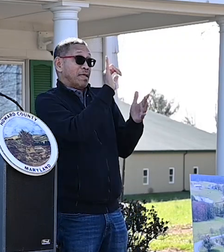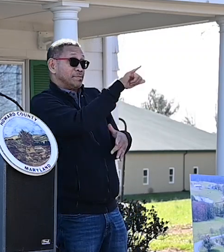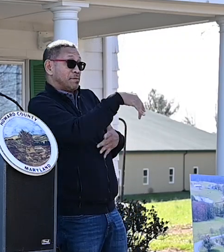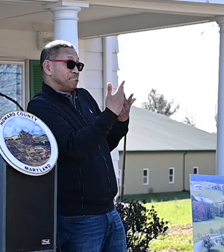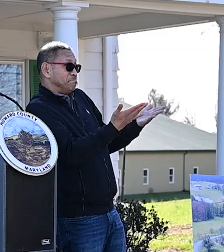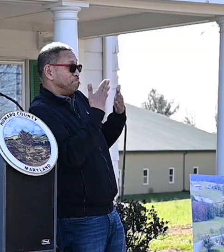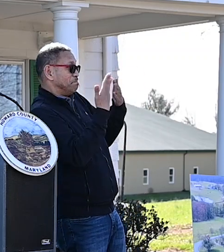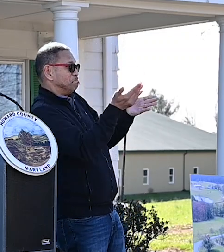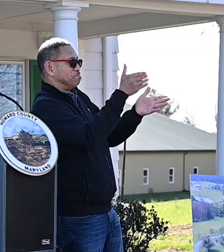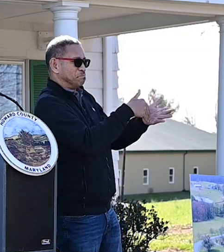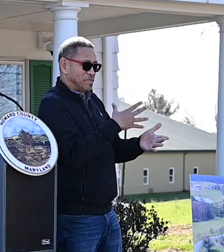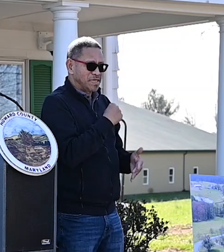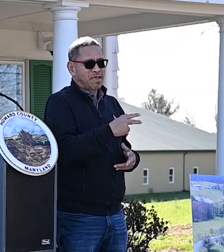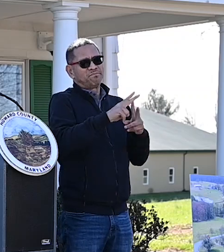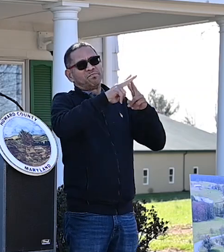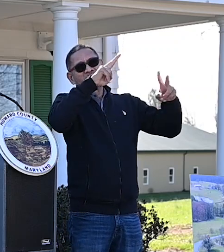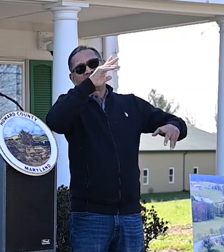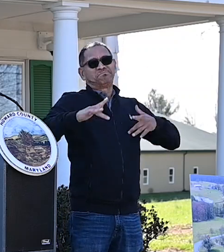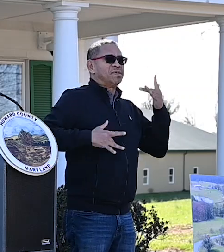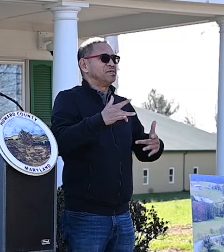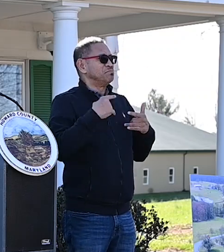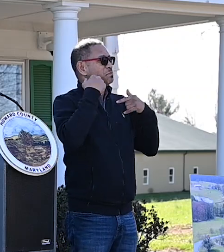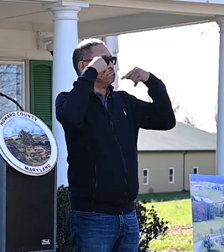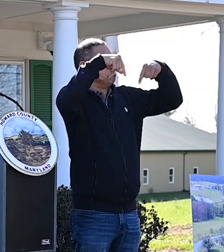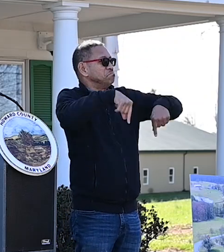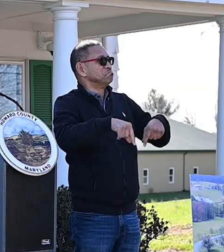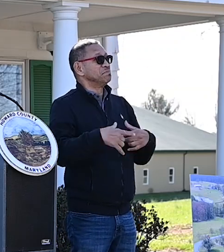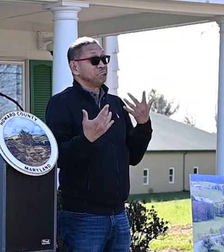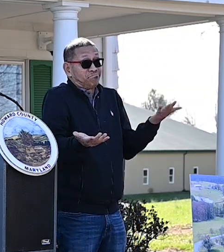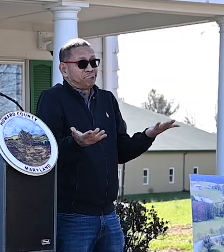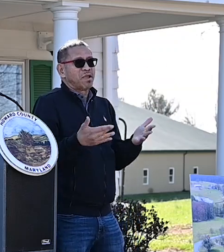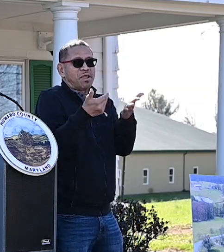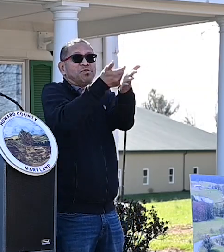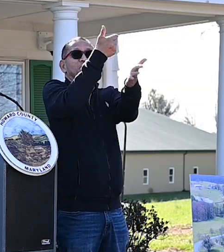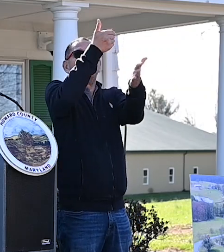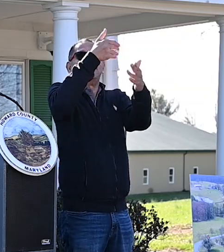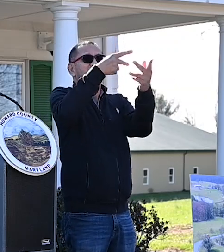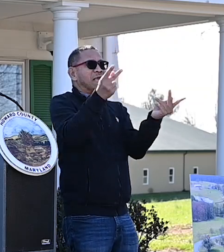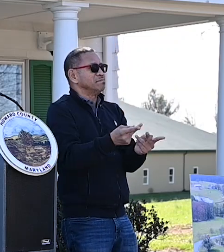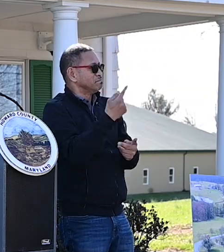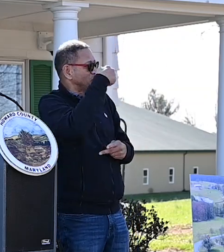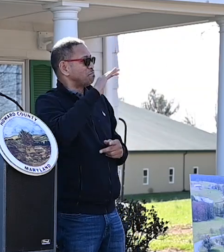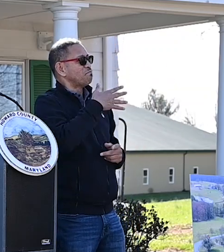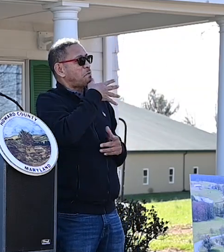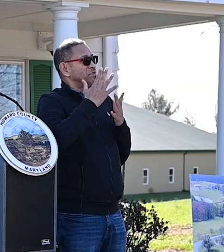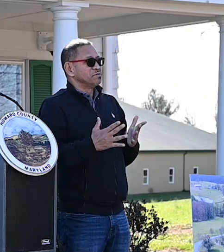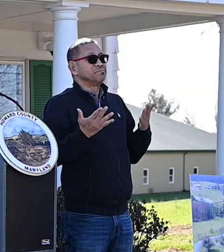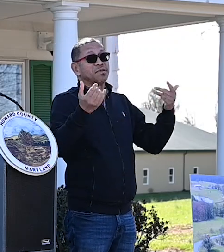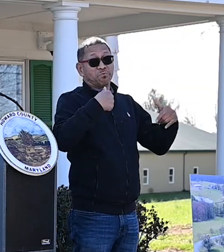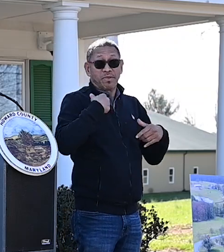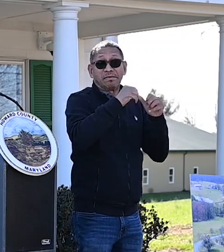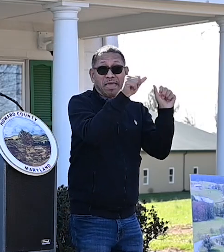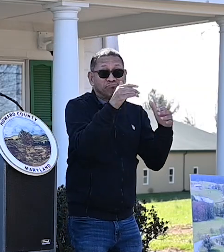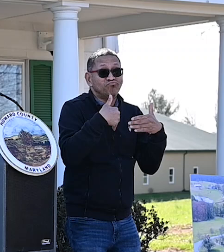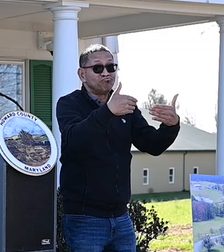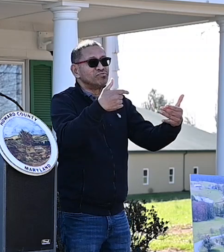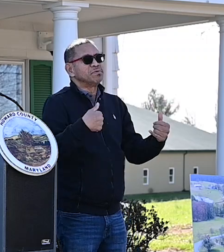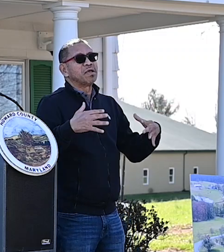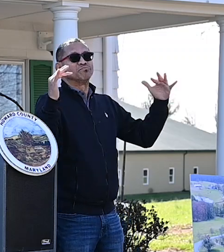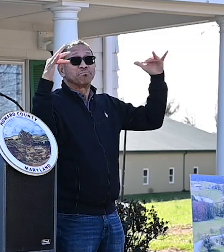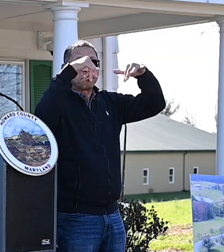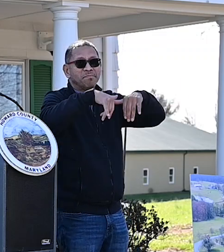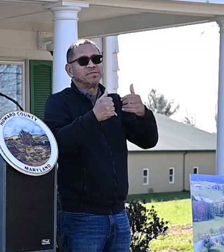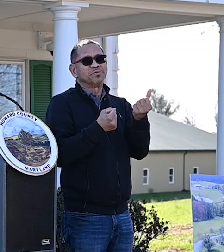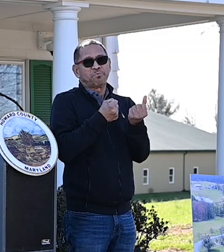said, thank you again. I'm very excited for this new space for our farmers, that we can conveniently come and